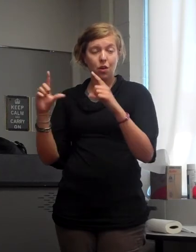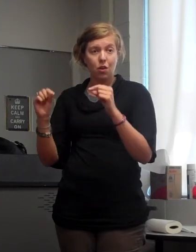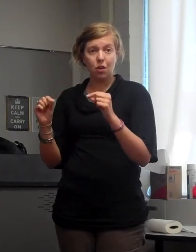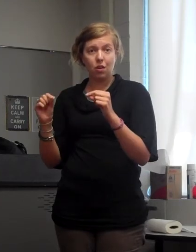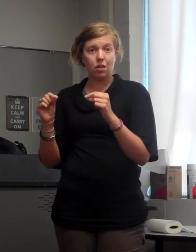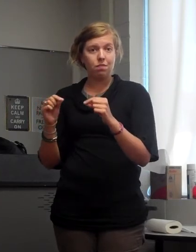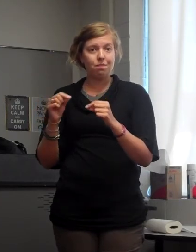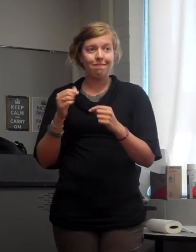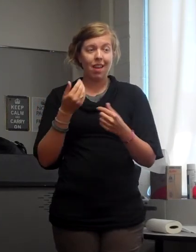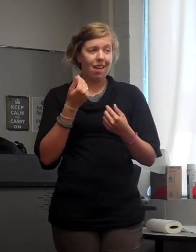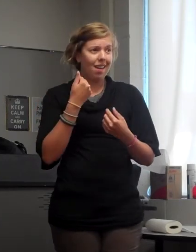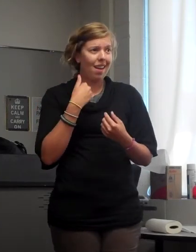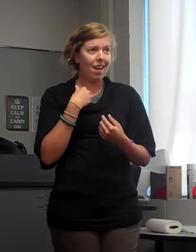I don't know when's the last time it was used.